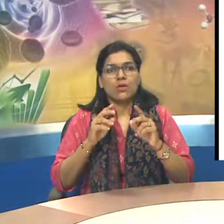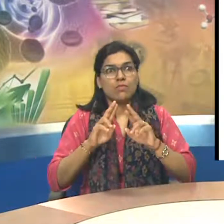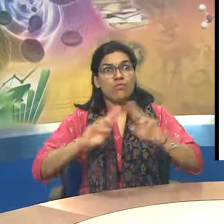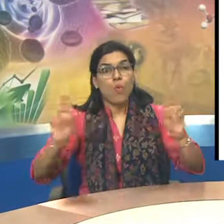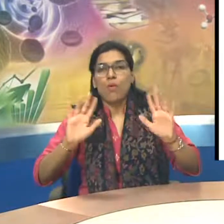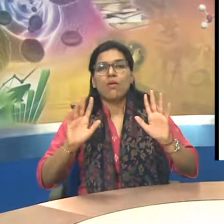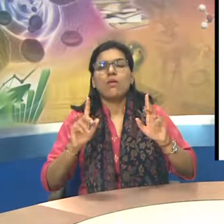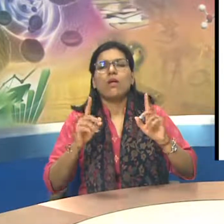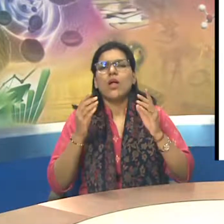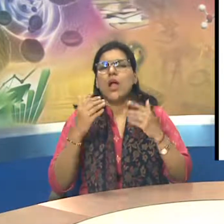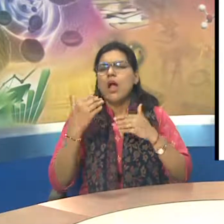communication.